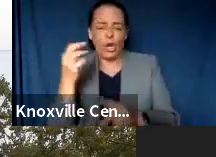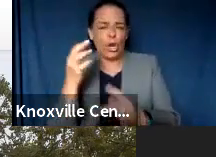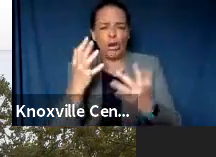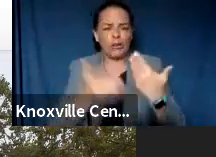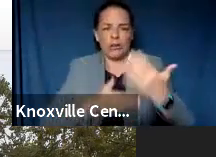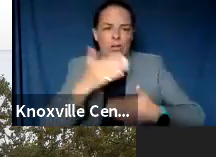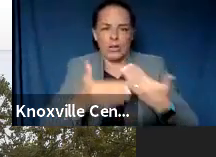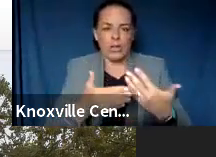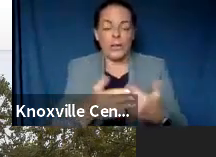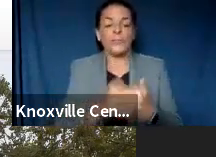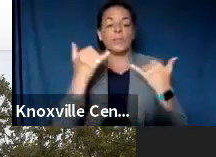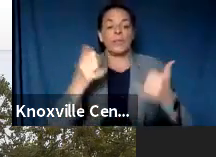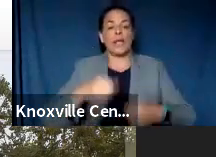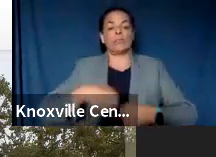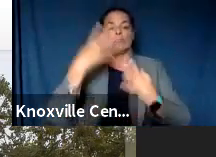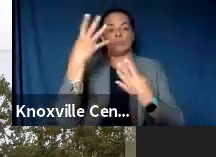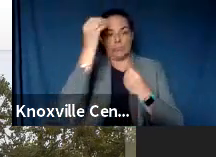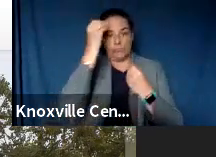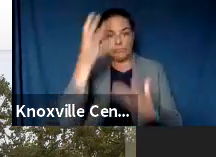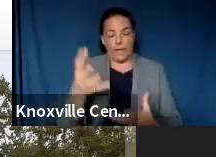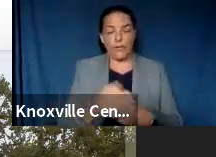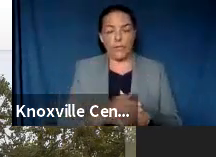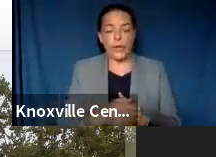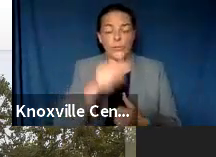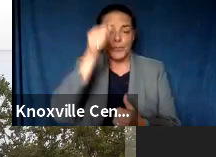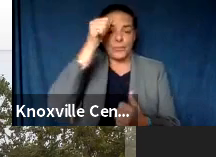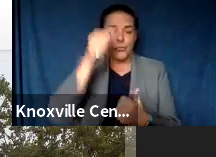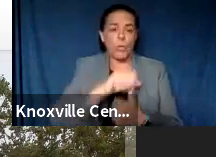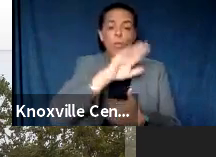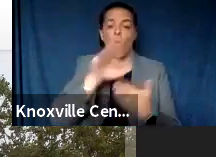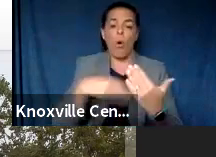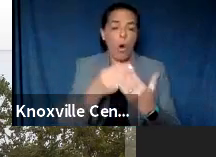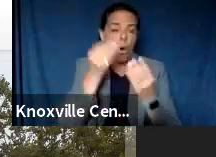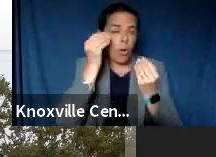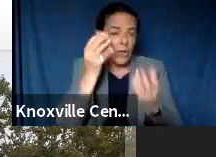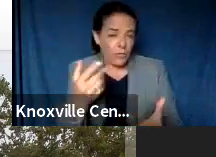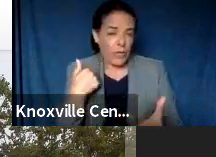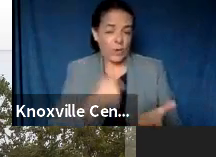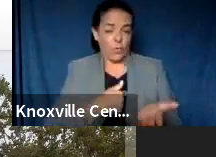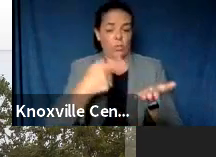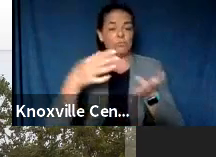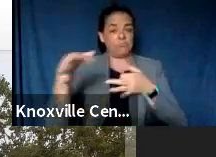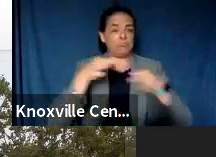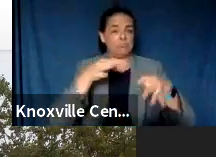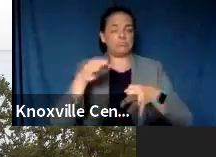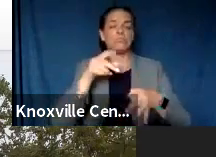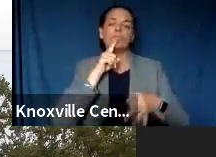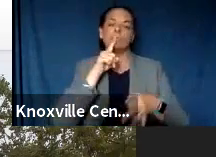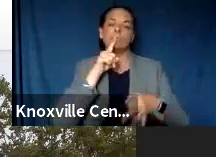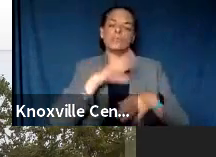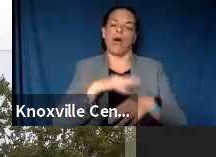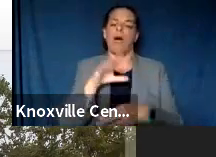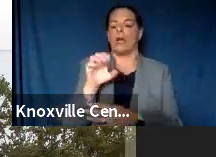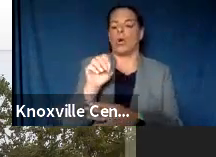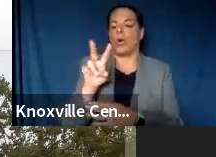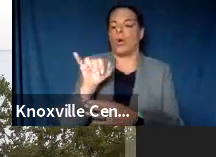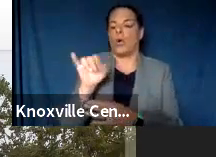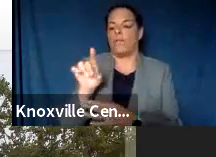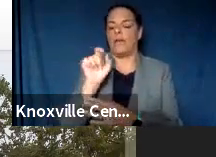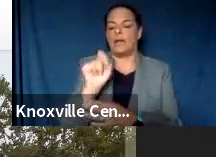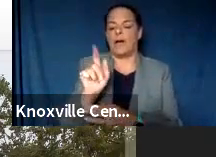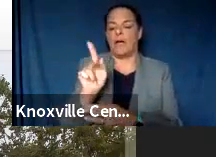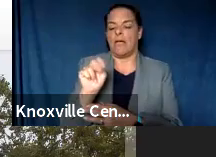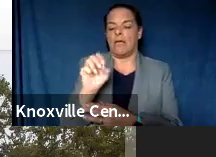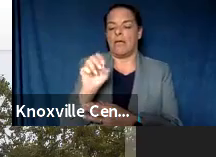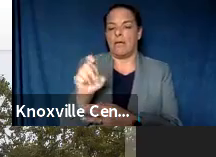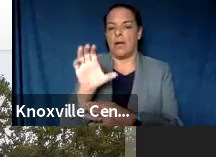data. And as a reminder, all of this data we are going to talk about is on our website. You can find it at